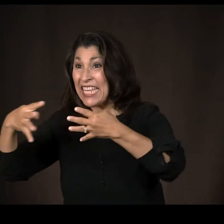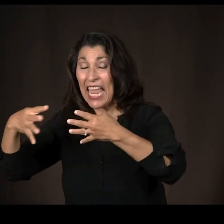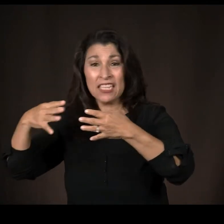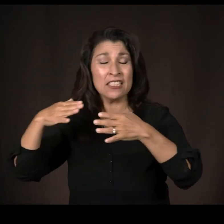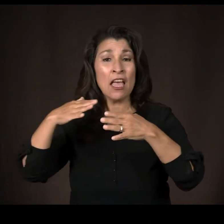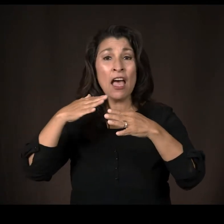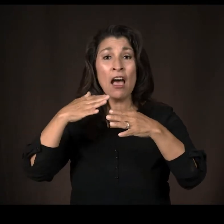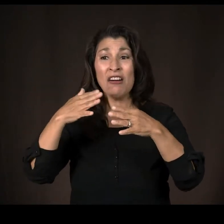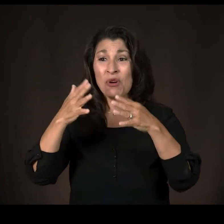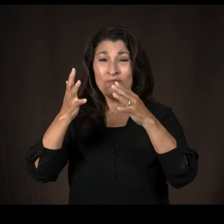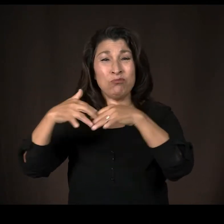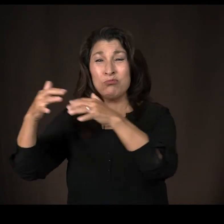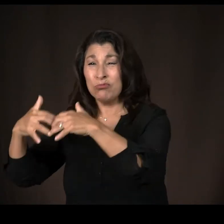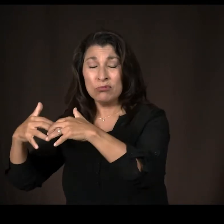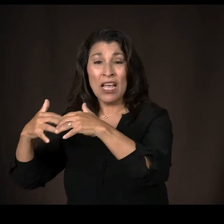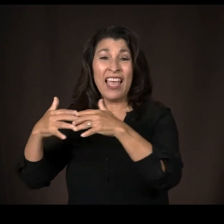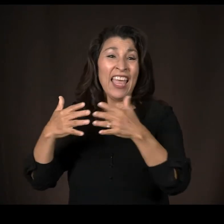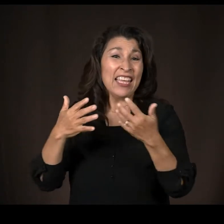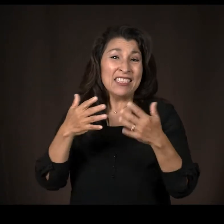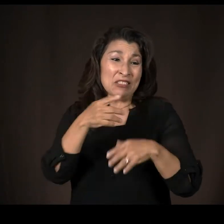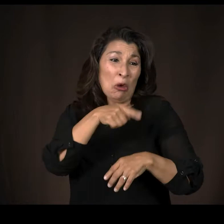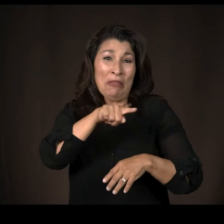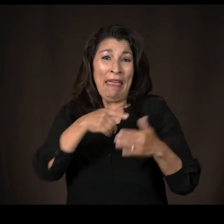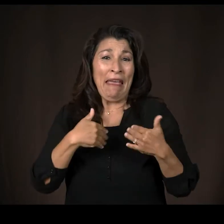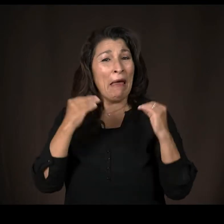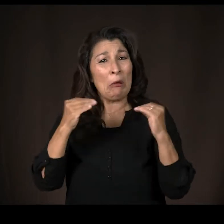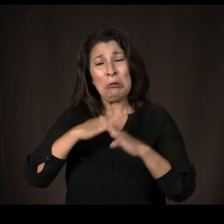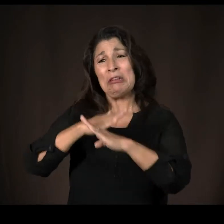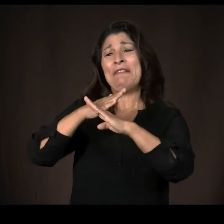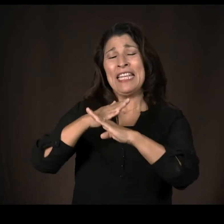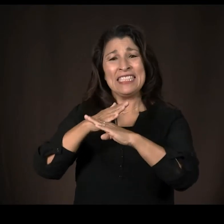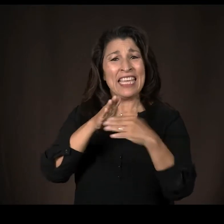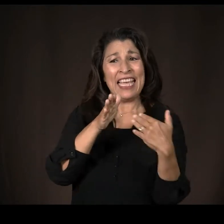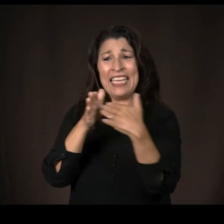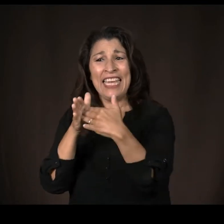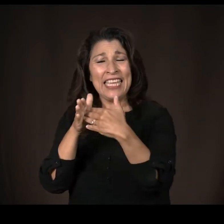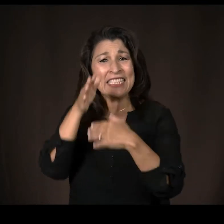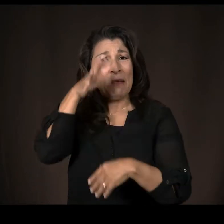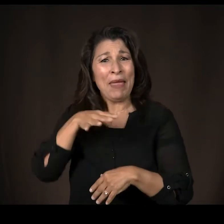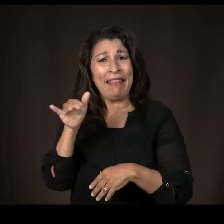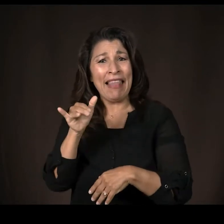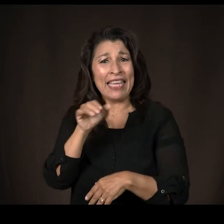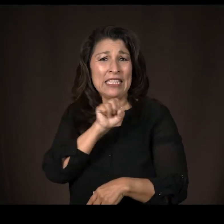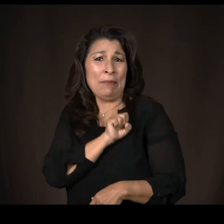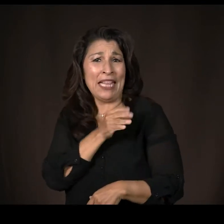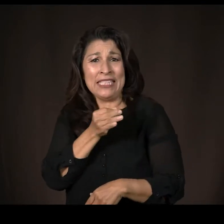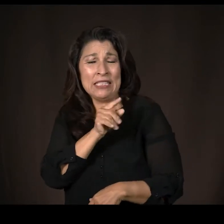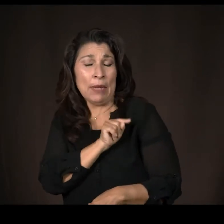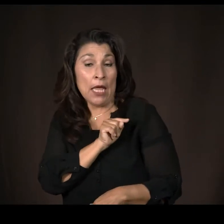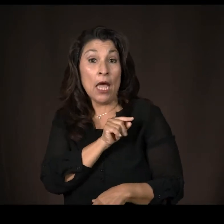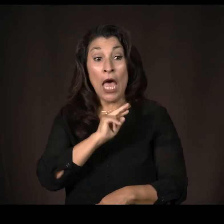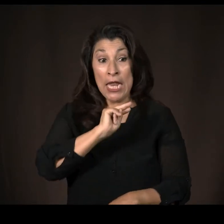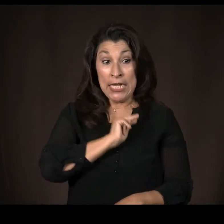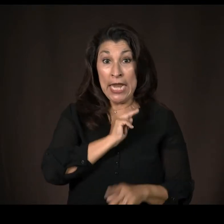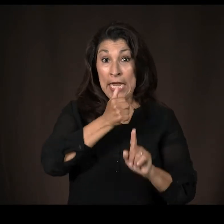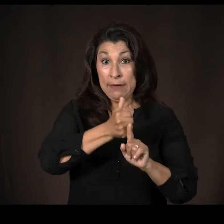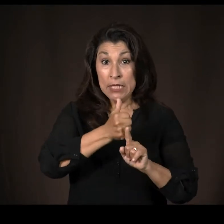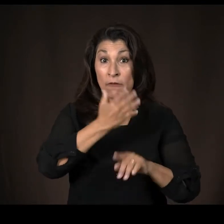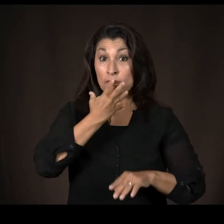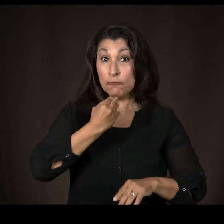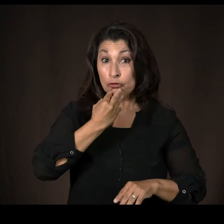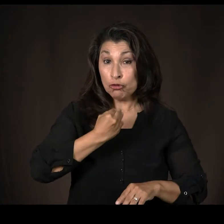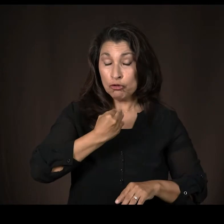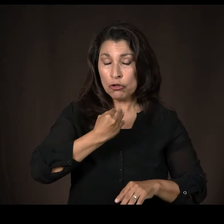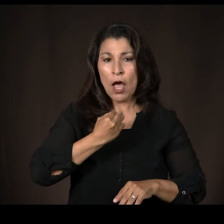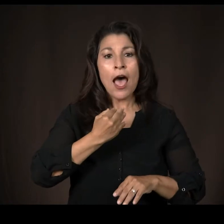too, so they were defenseless to guys like Tobiah and Sanballat. Now, Nehemiah, who was a Jew, had